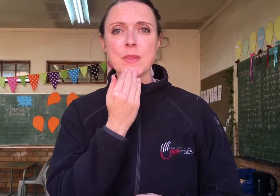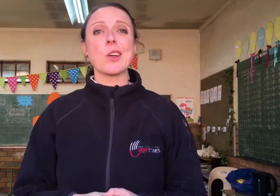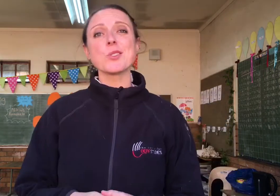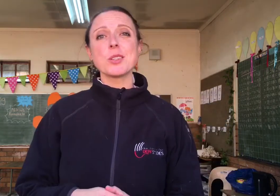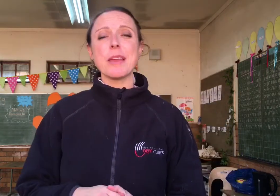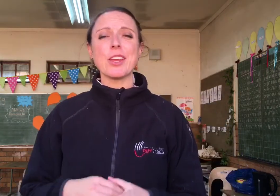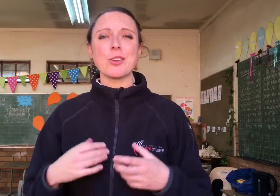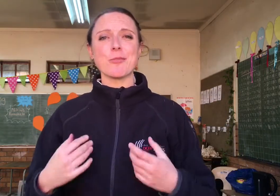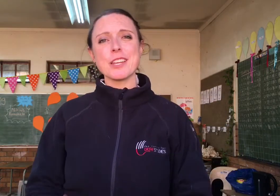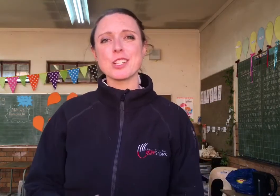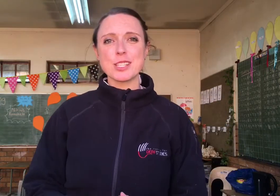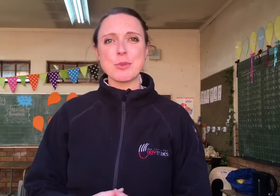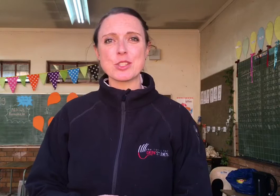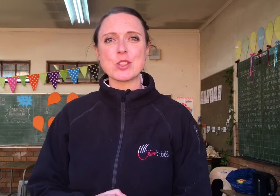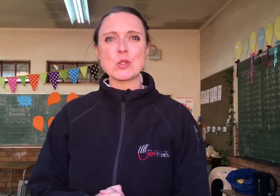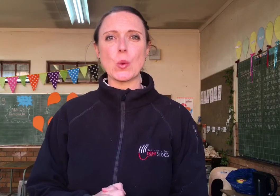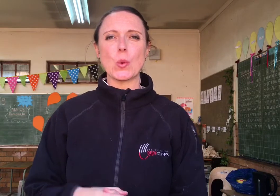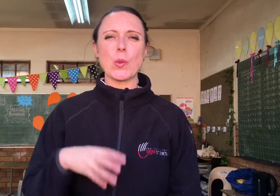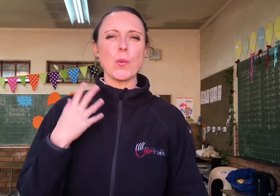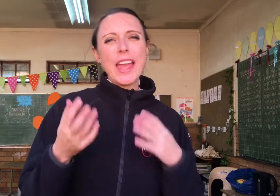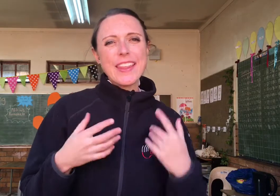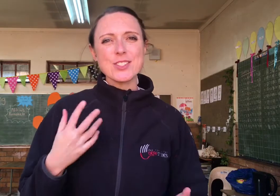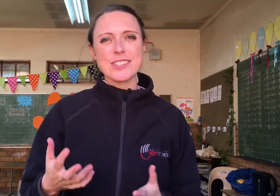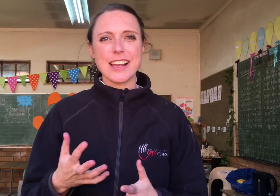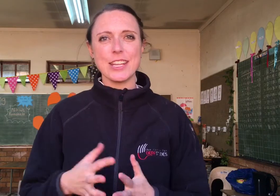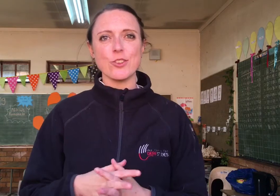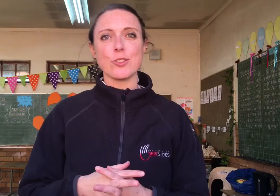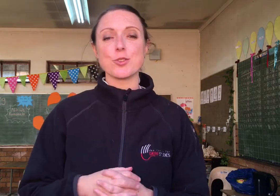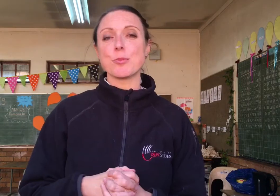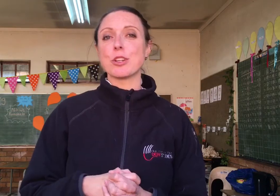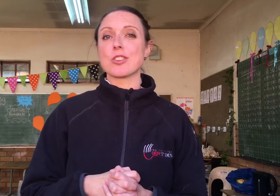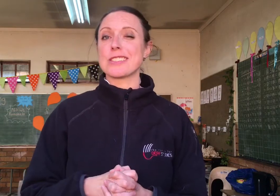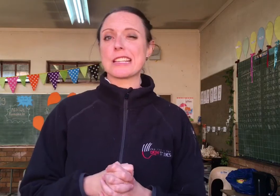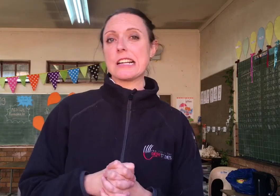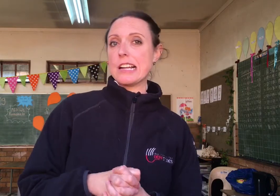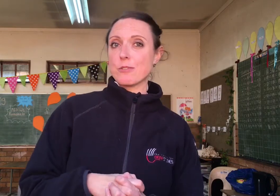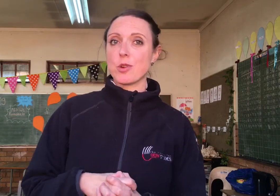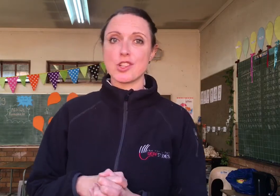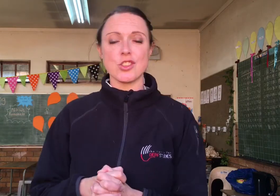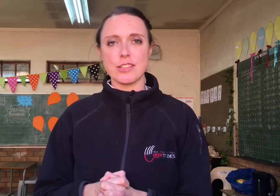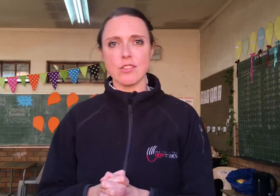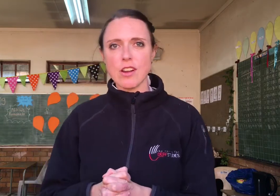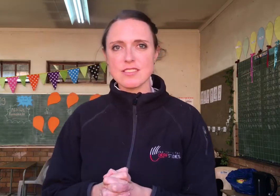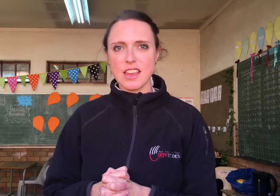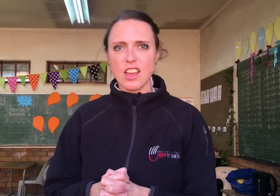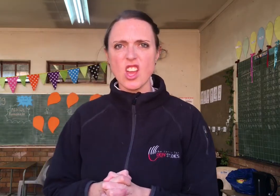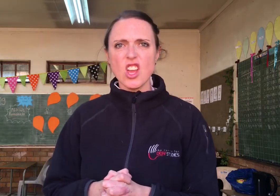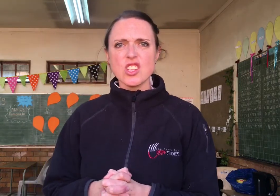Also, depending on your facial expressions or the way that you're signing, you can also put across the kind of question that you're asking. So you could be